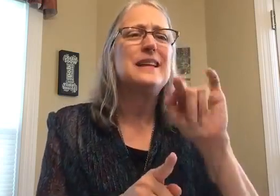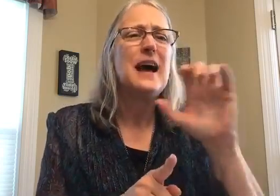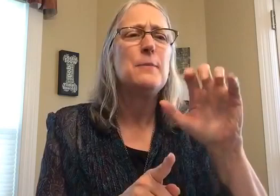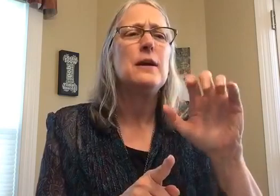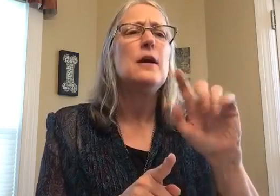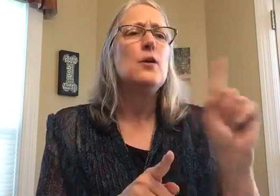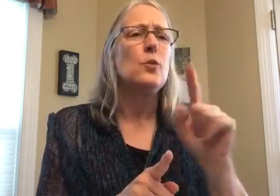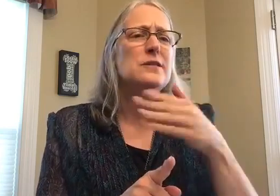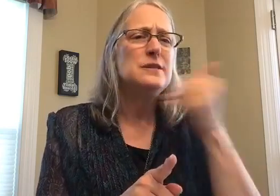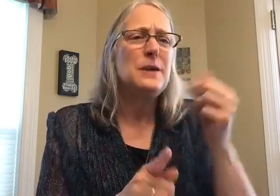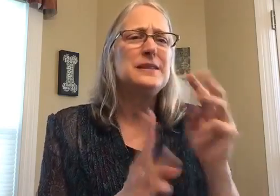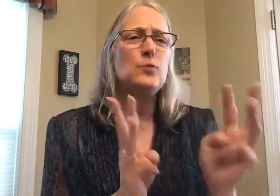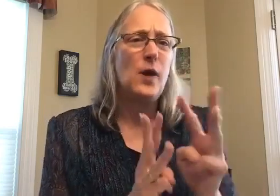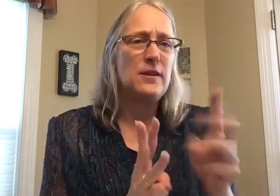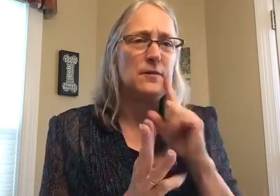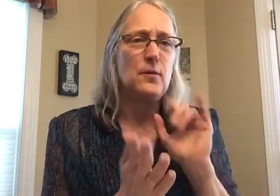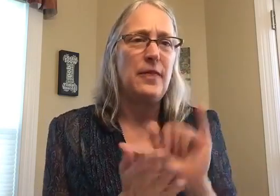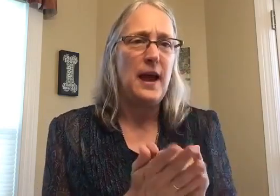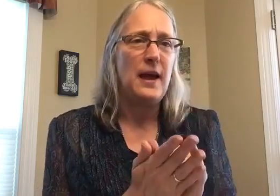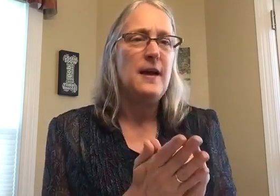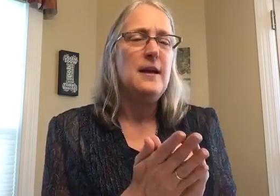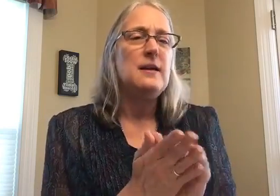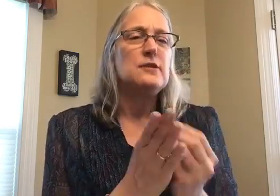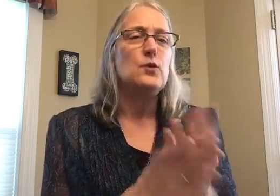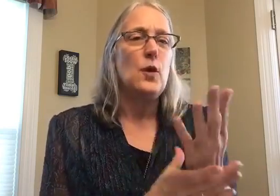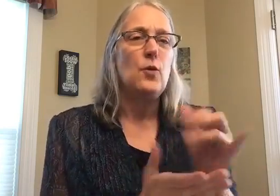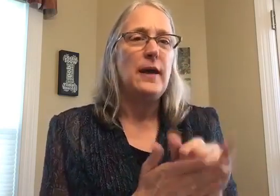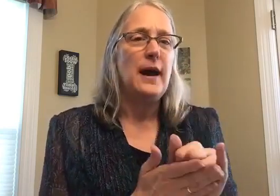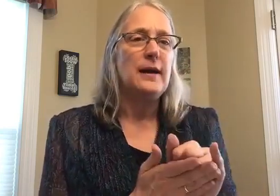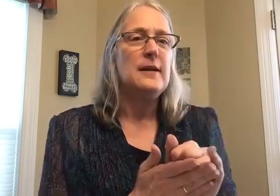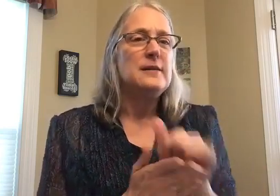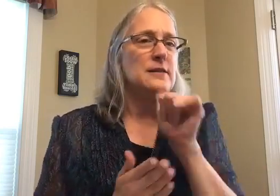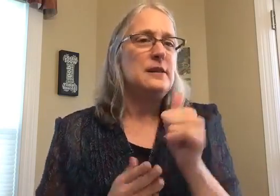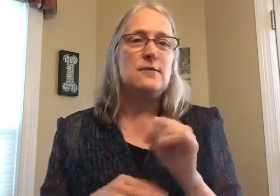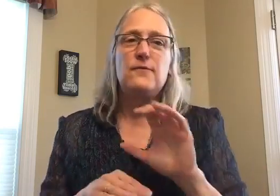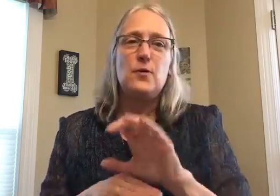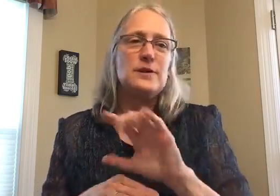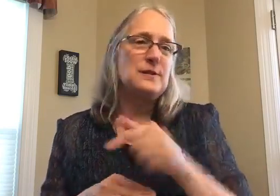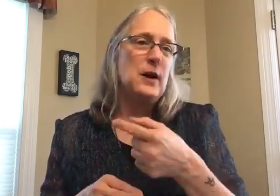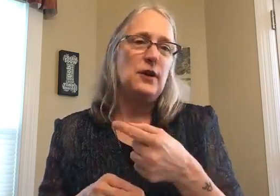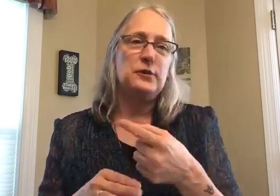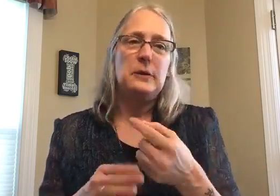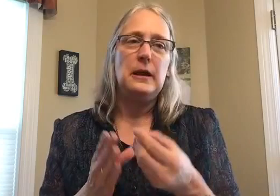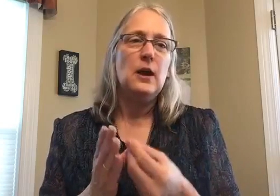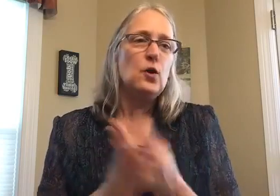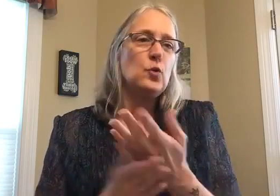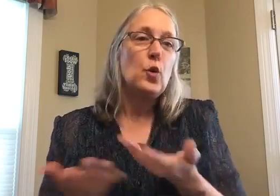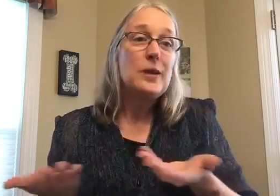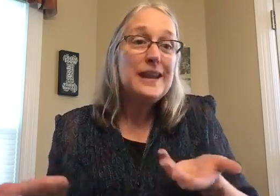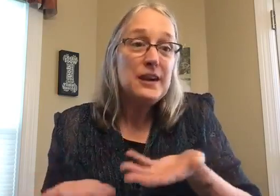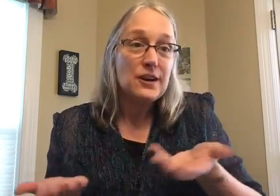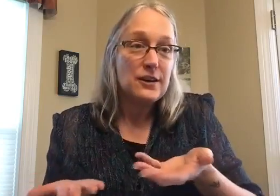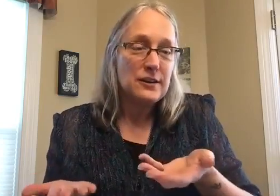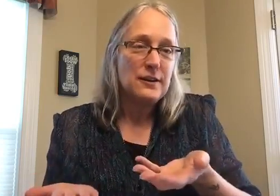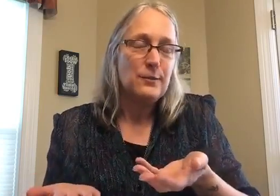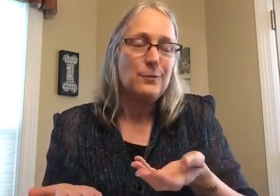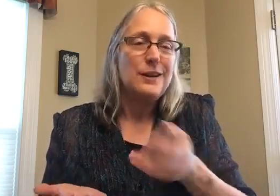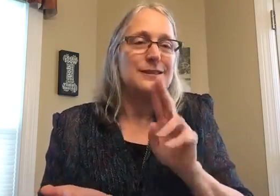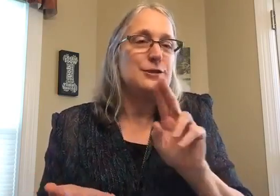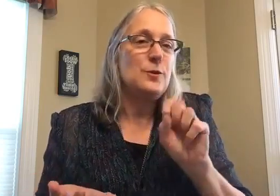climate? Where's the best weather for that, to grow that? So they don't force them all to be grown here, because the U.S.